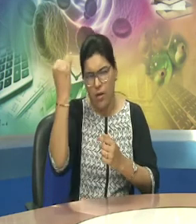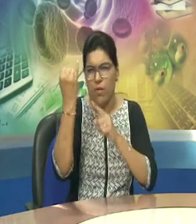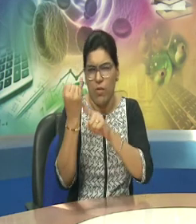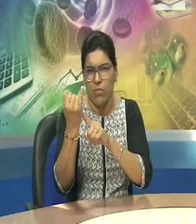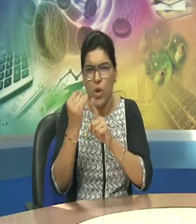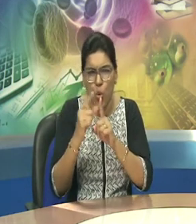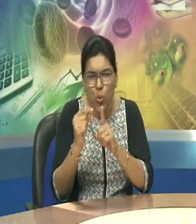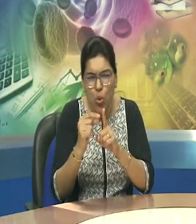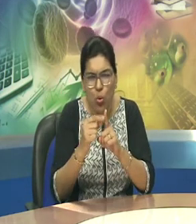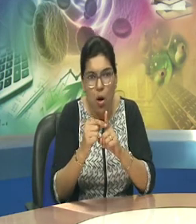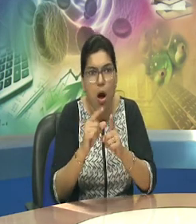opportunities.